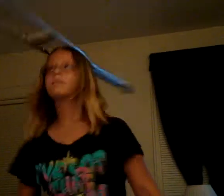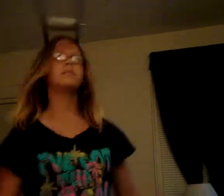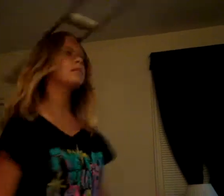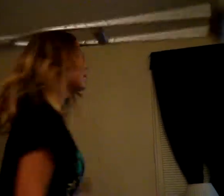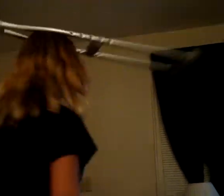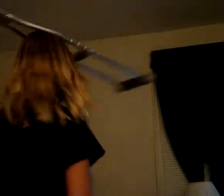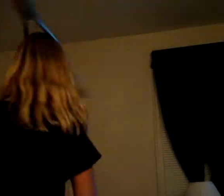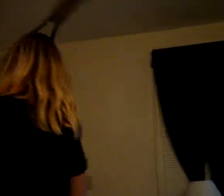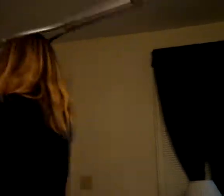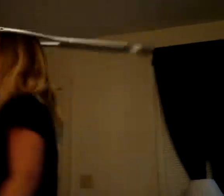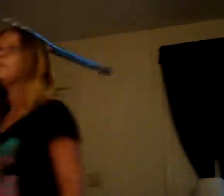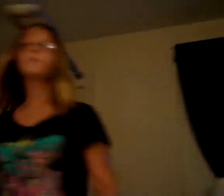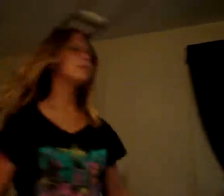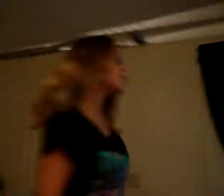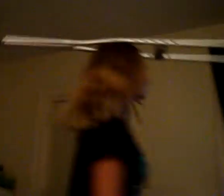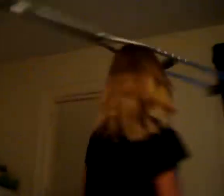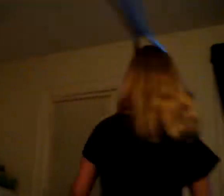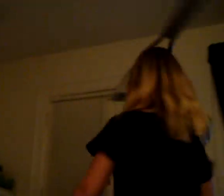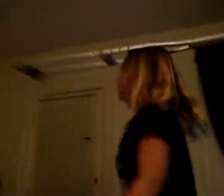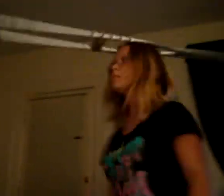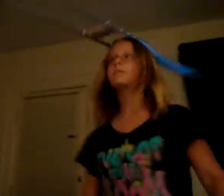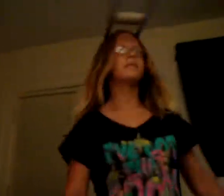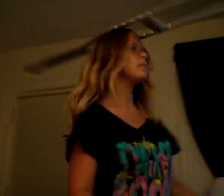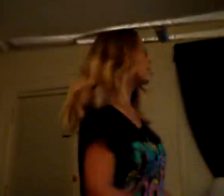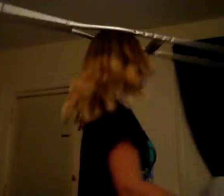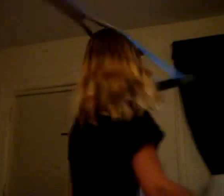The Last Airbender toys, video games, and more available at Target.